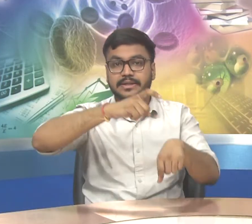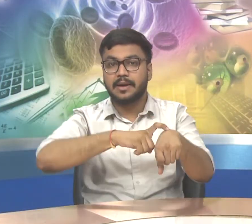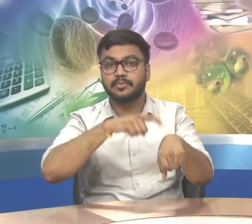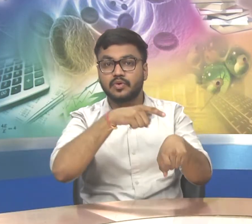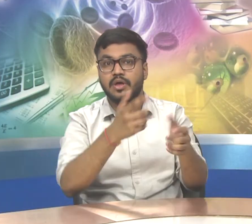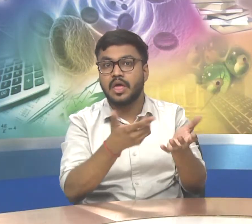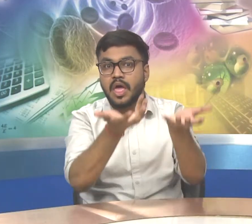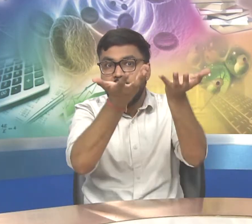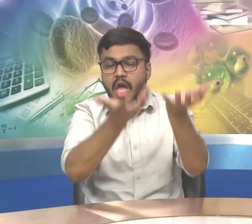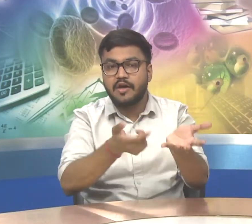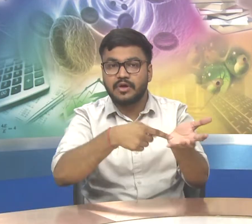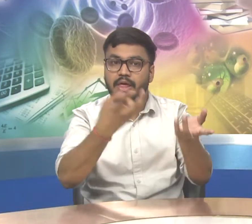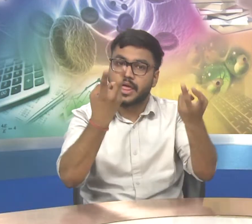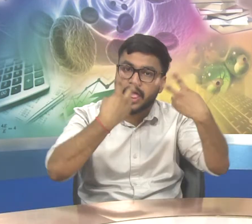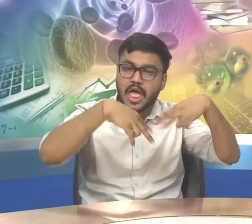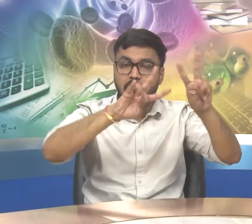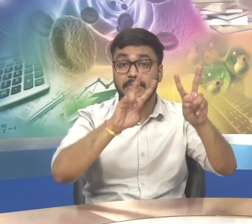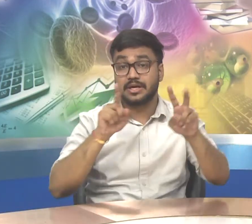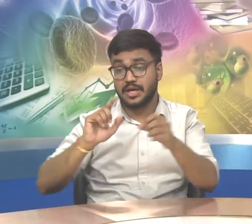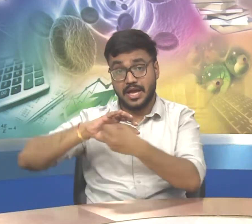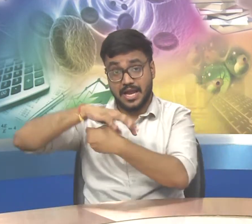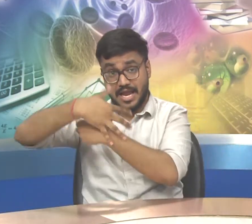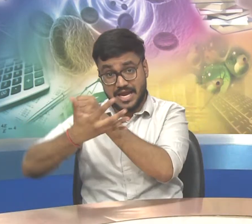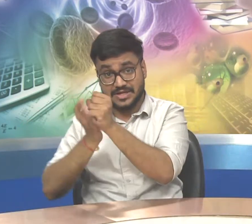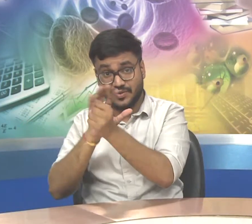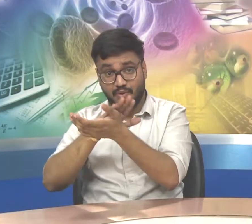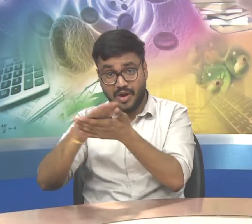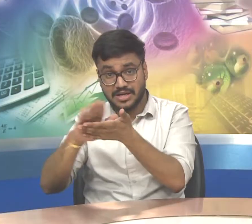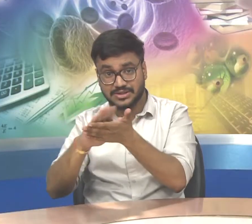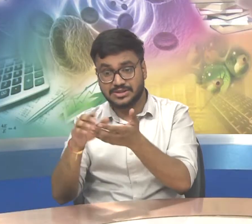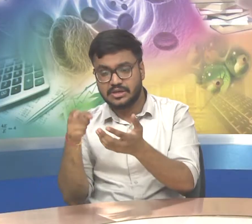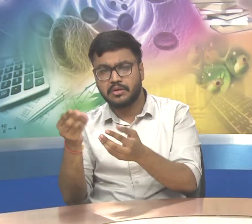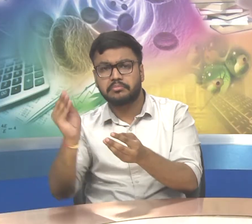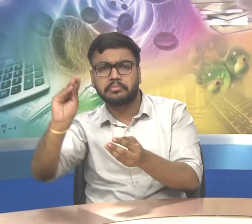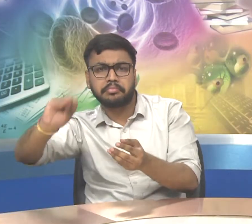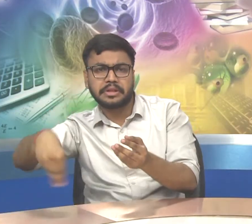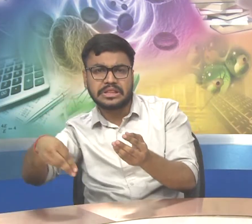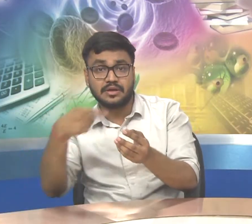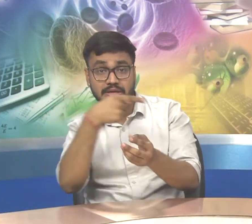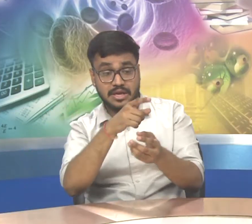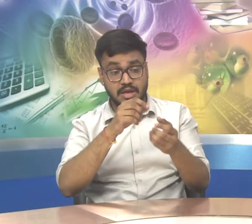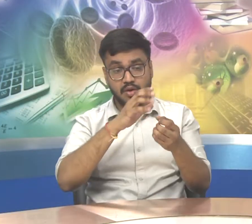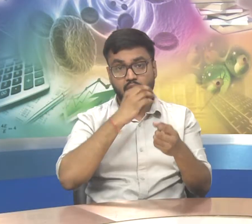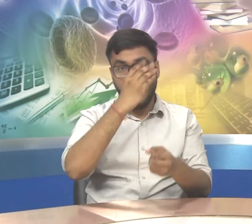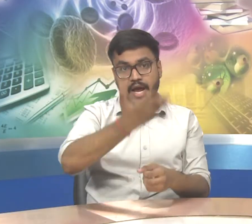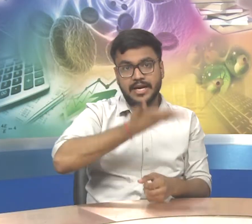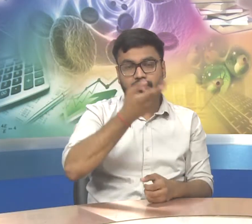which get 15.8 times the mass of one hydrogen atom.